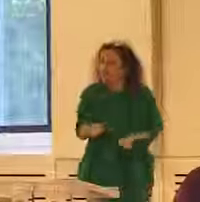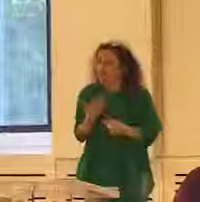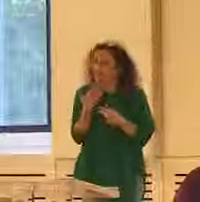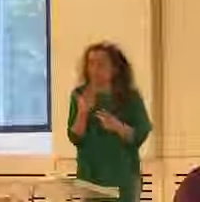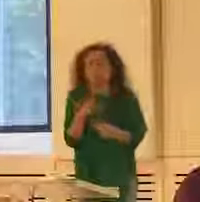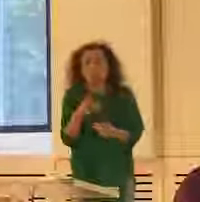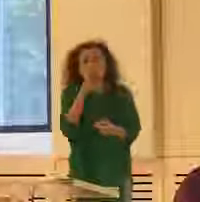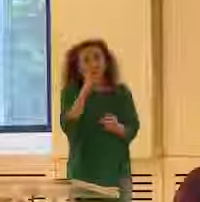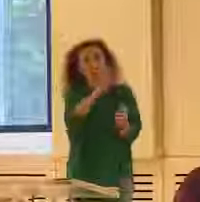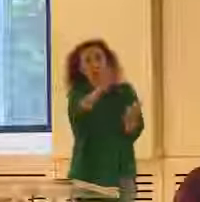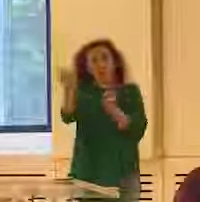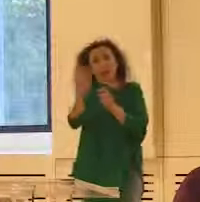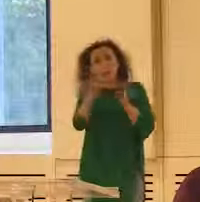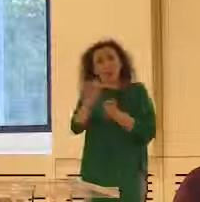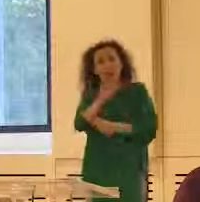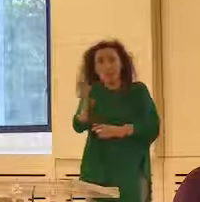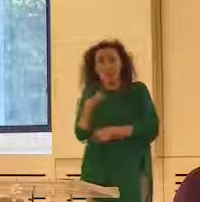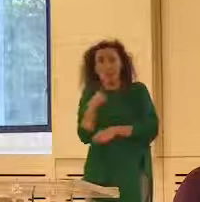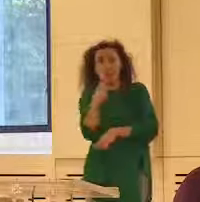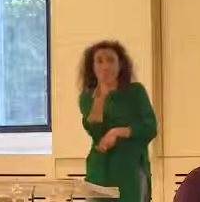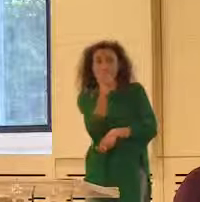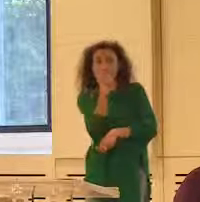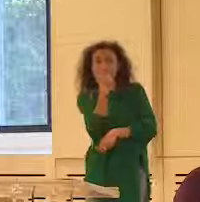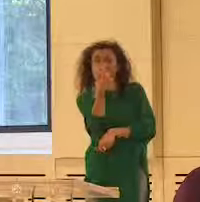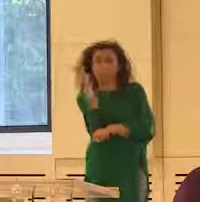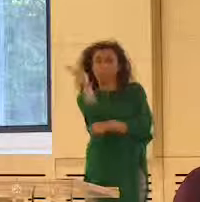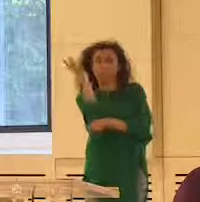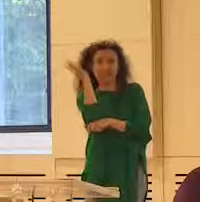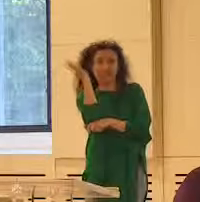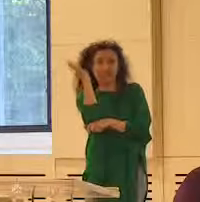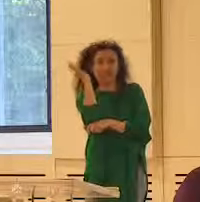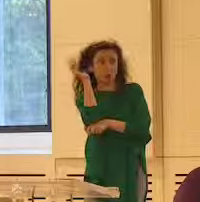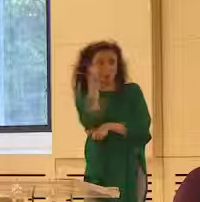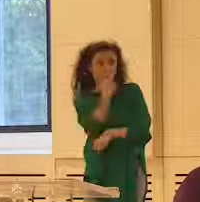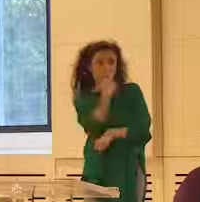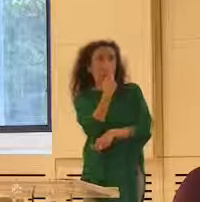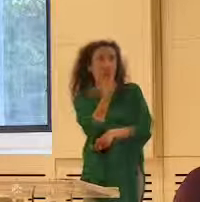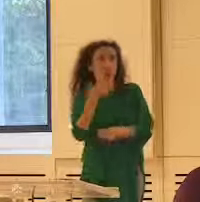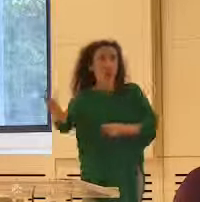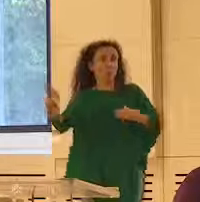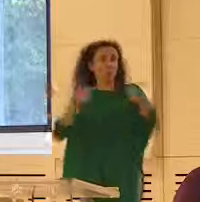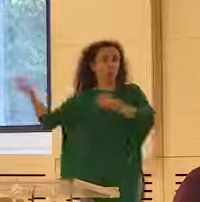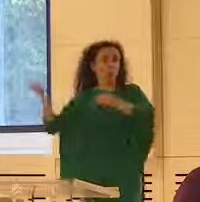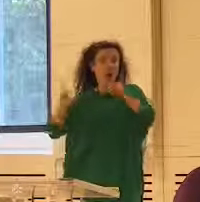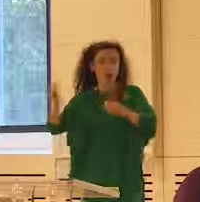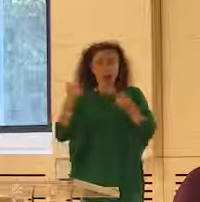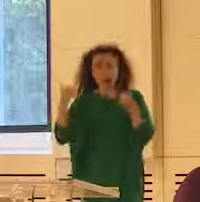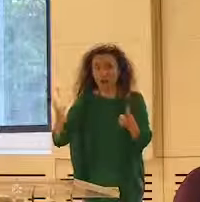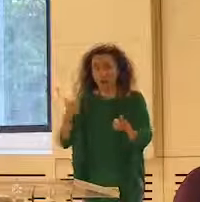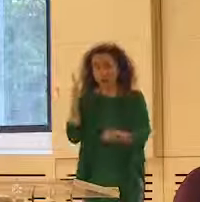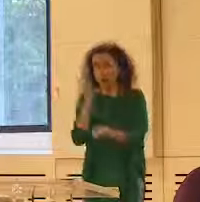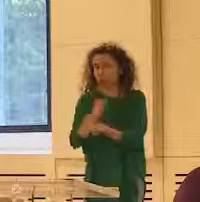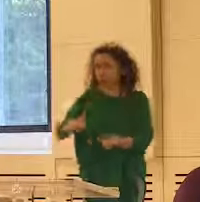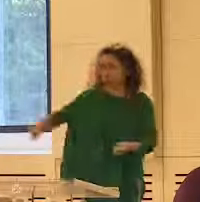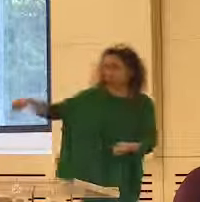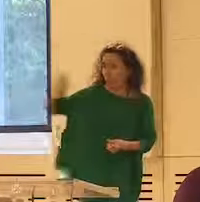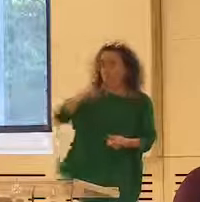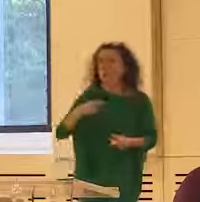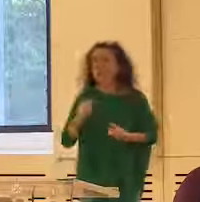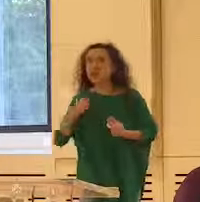just tell you what's going on. We have question time afterwards, but we have one more speaker before the